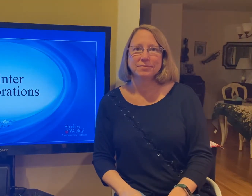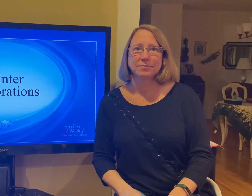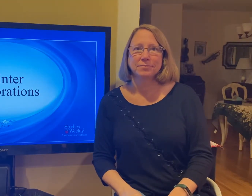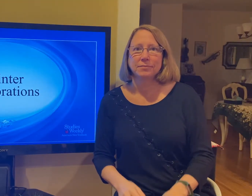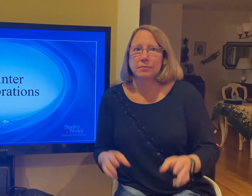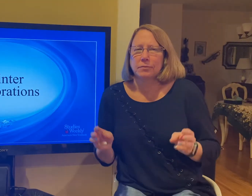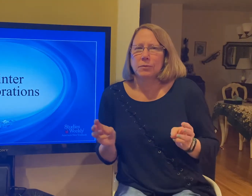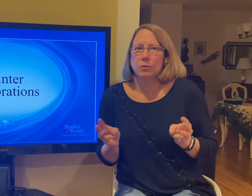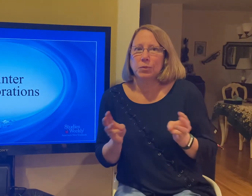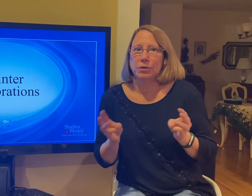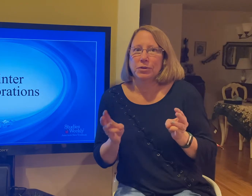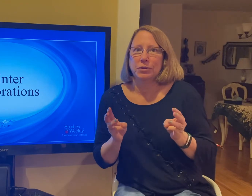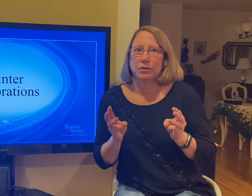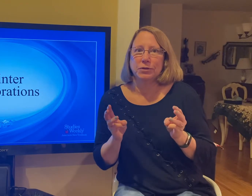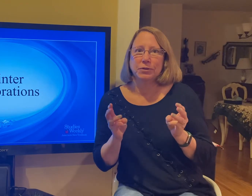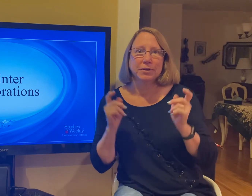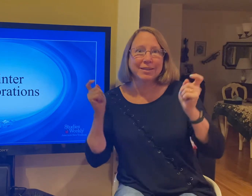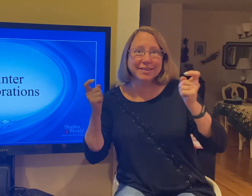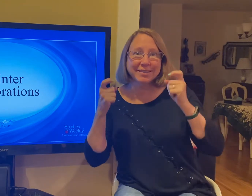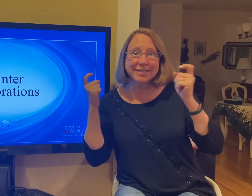Winter celebrations.